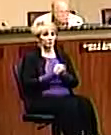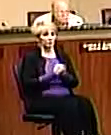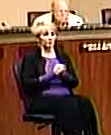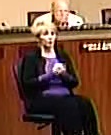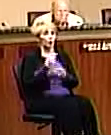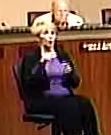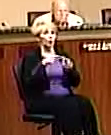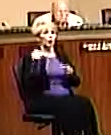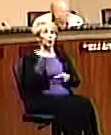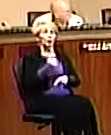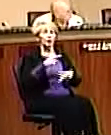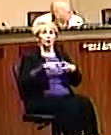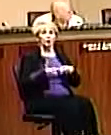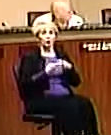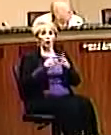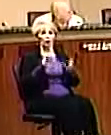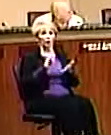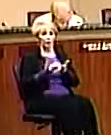When we started this